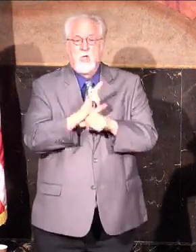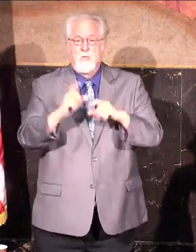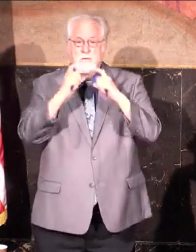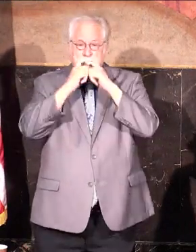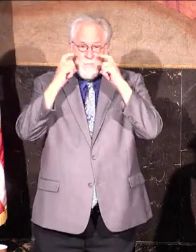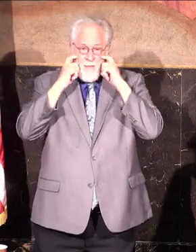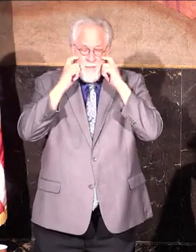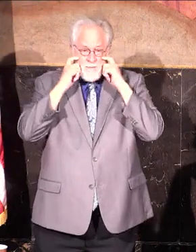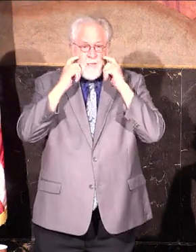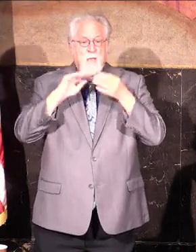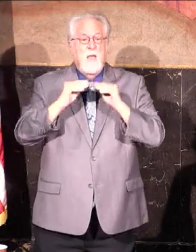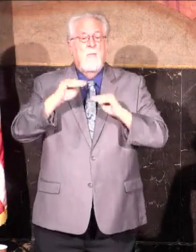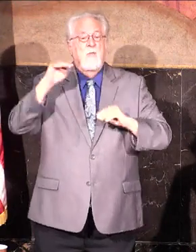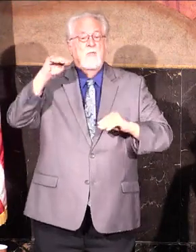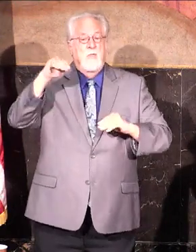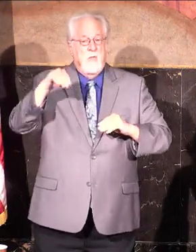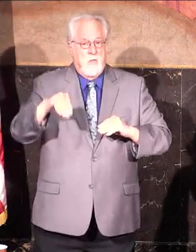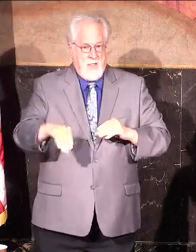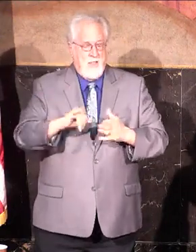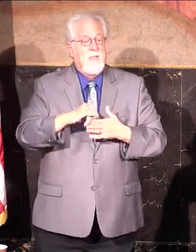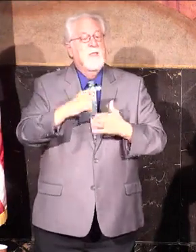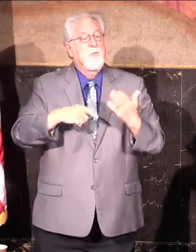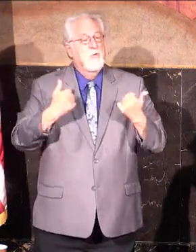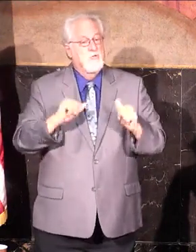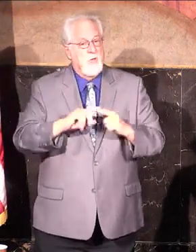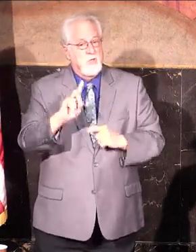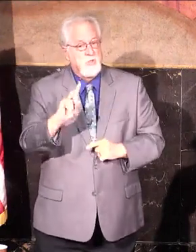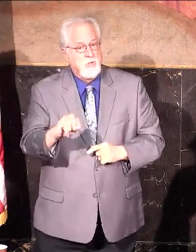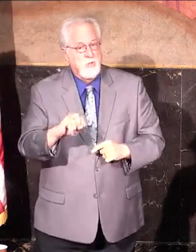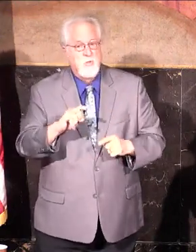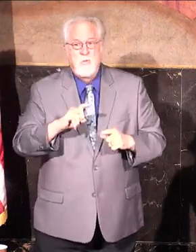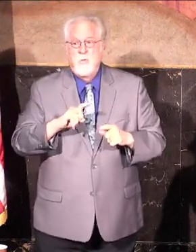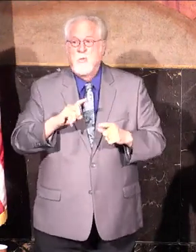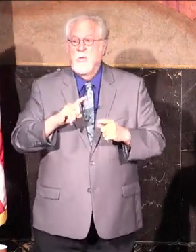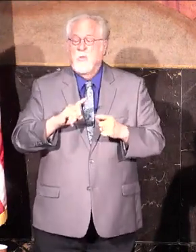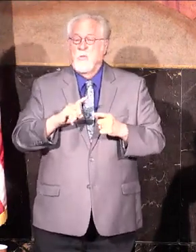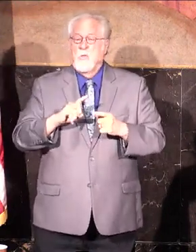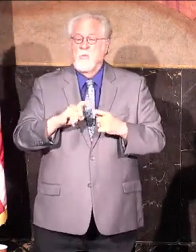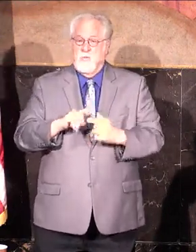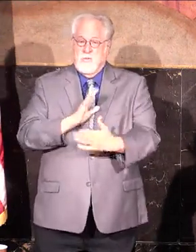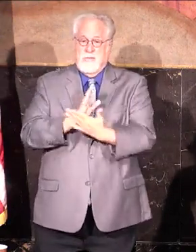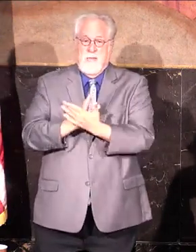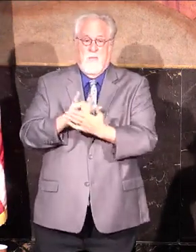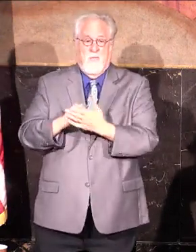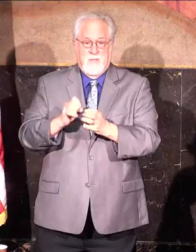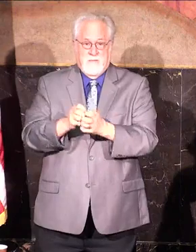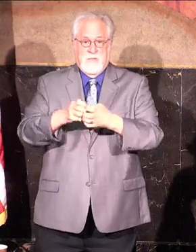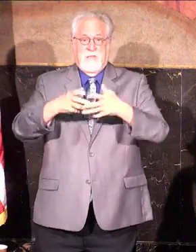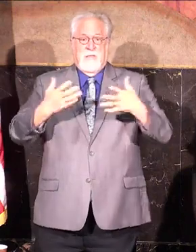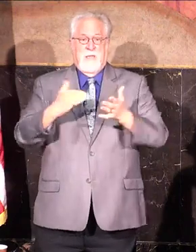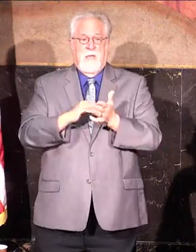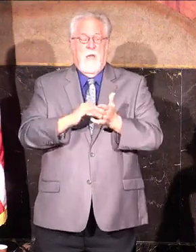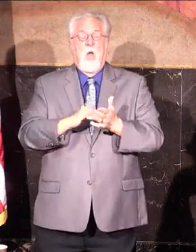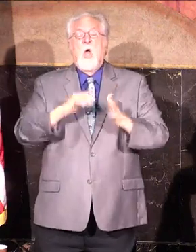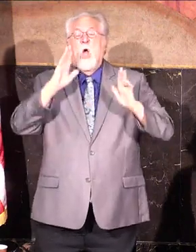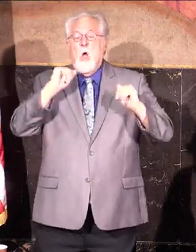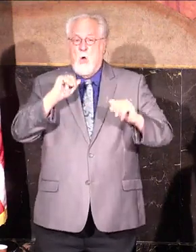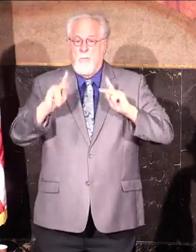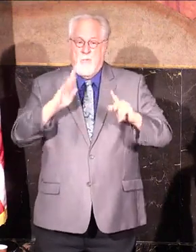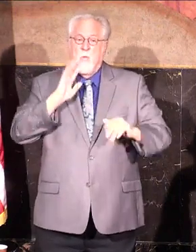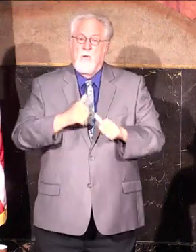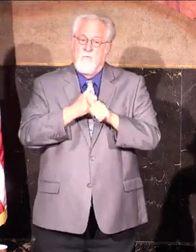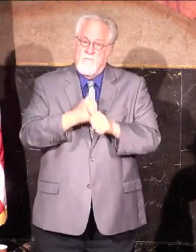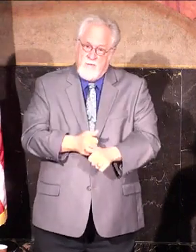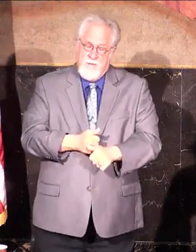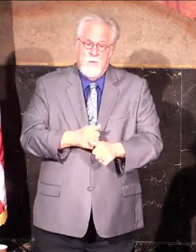numbers decline. I know that's what we are trying to do again to solve for this resurgence, but my hope is that everyone will follow